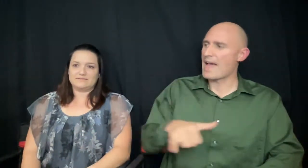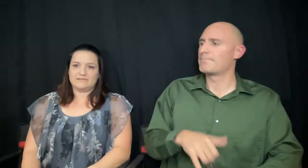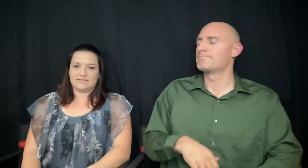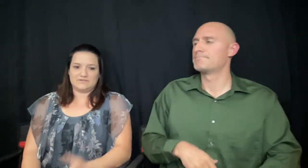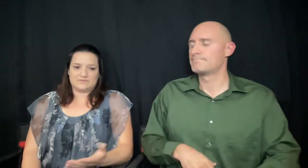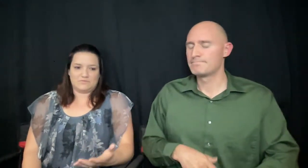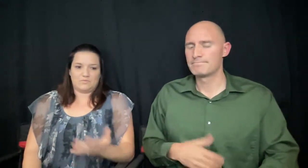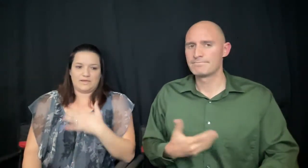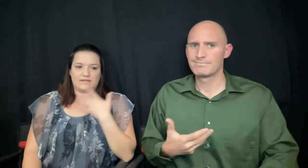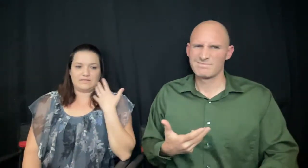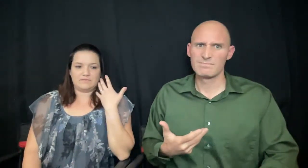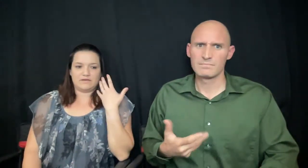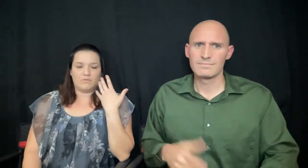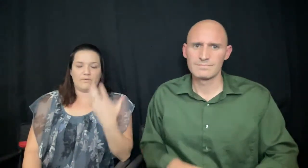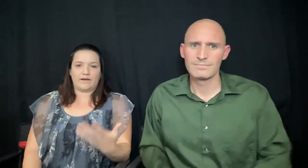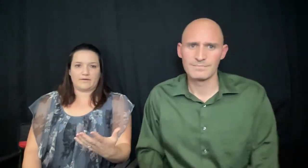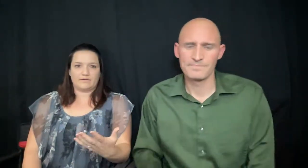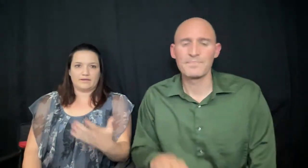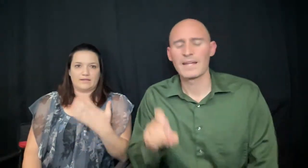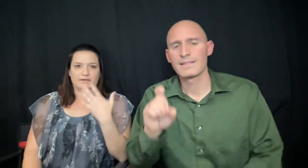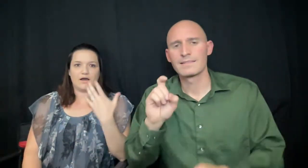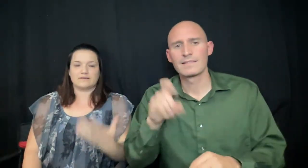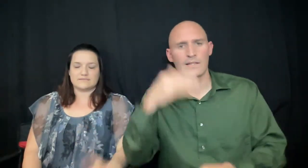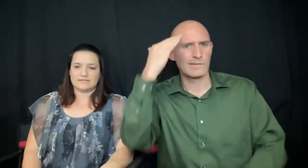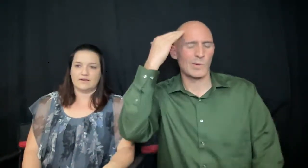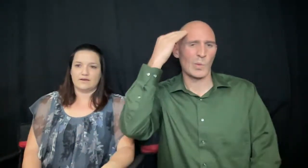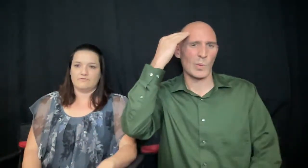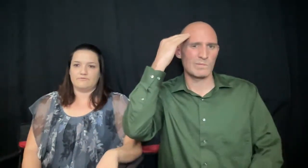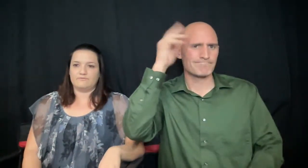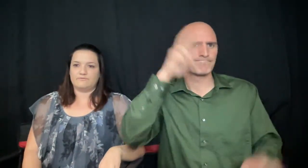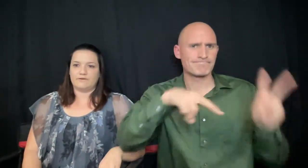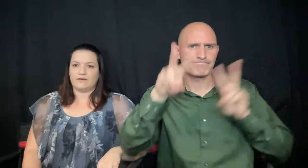He goes, we need to be aware and cognizant of